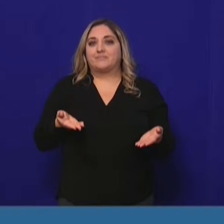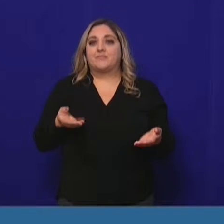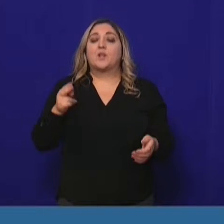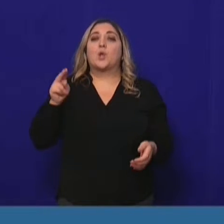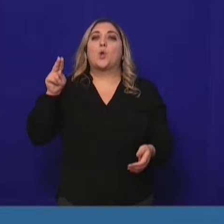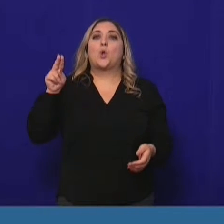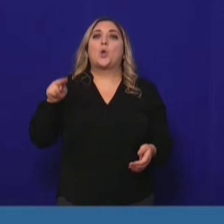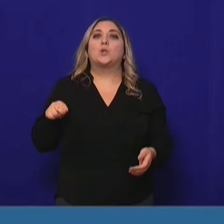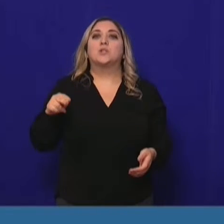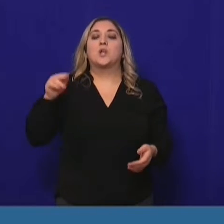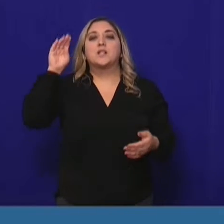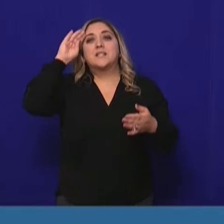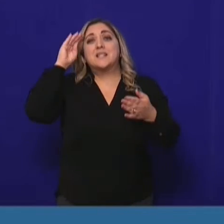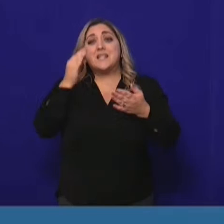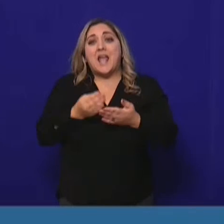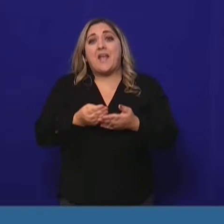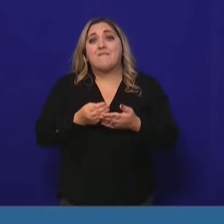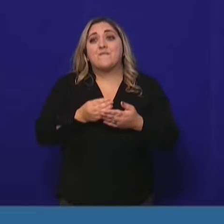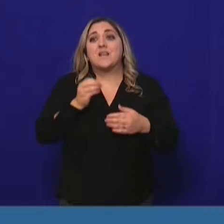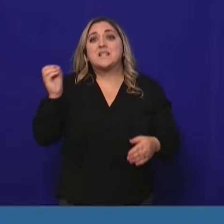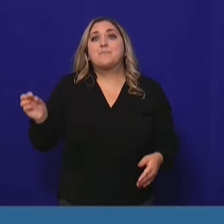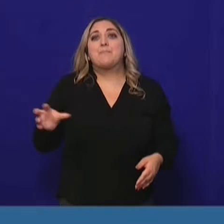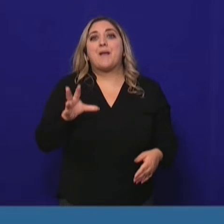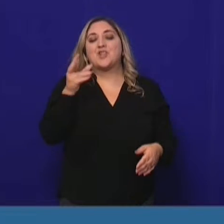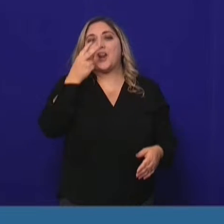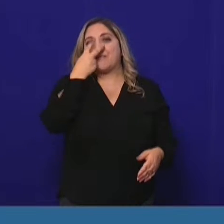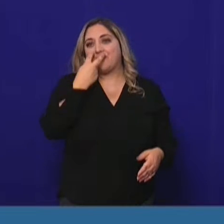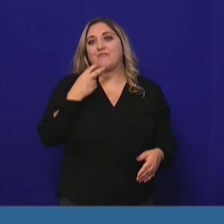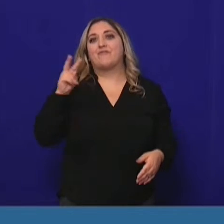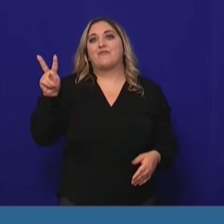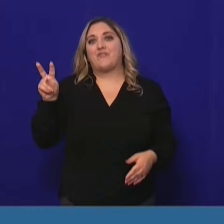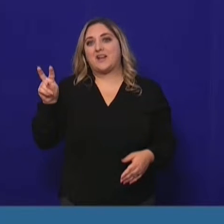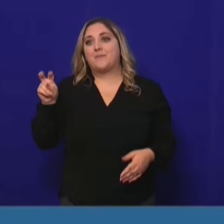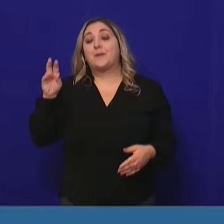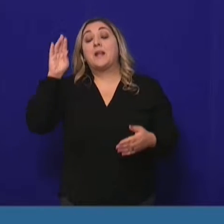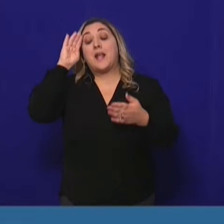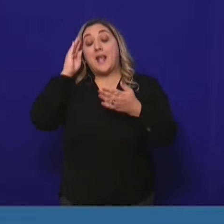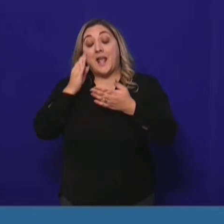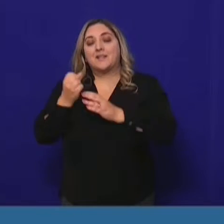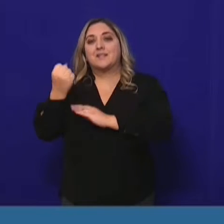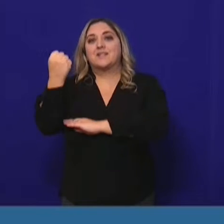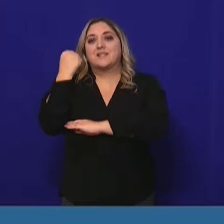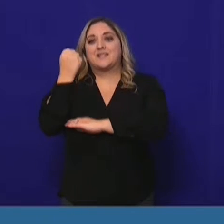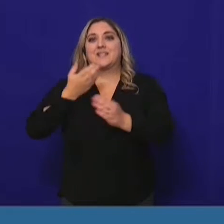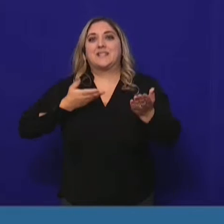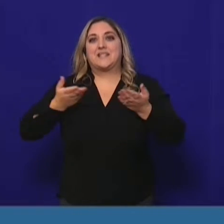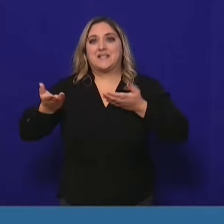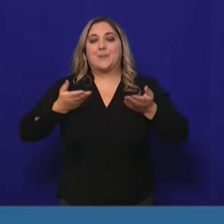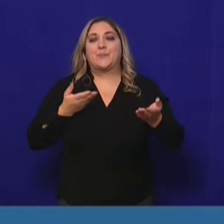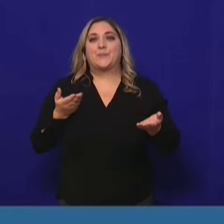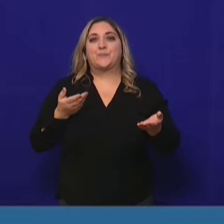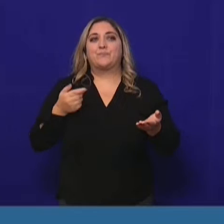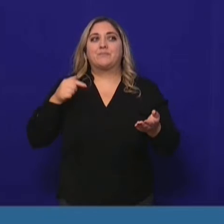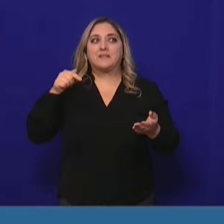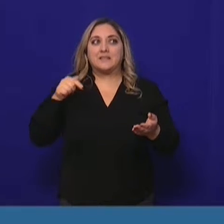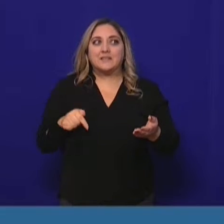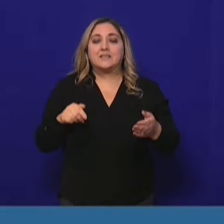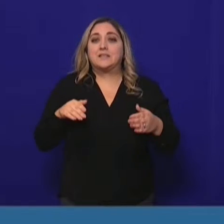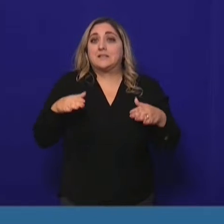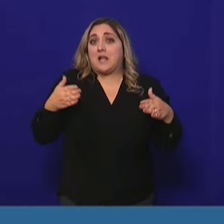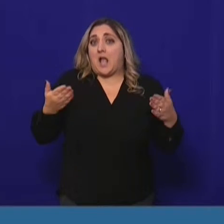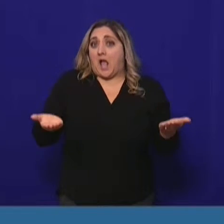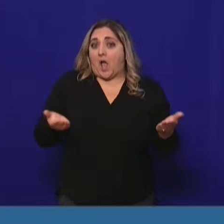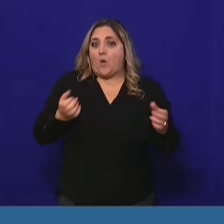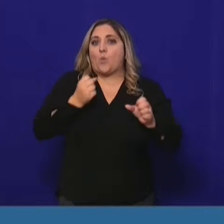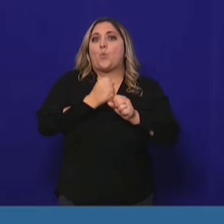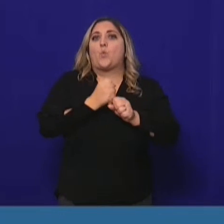scope. Also to protect those people who are most vulnerable and protect the healthcare system. And this is the